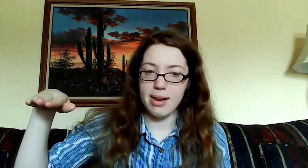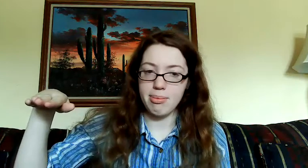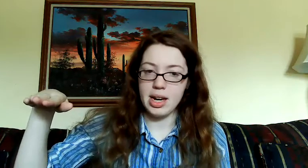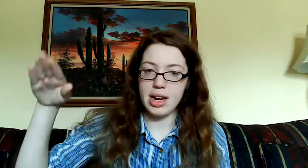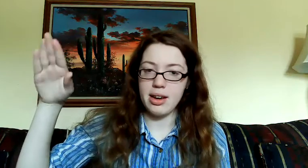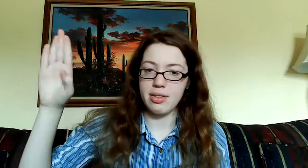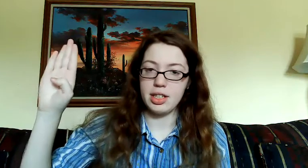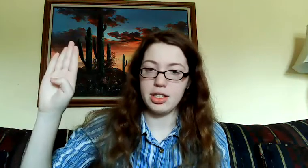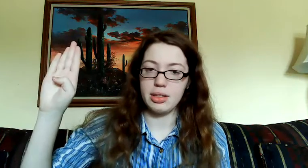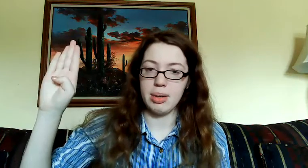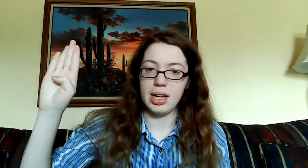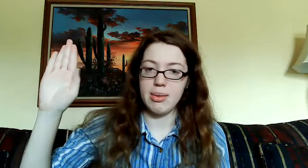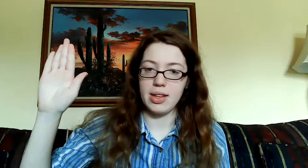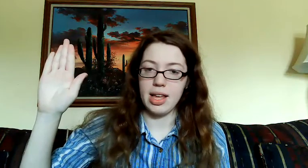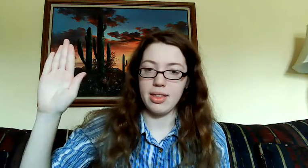B, which is just B but without the thumb.